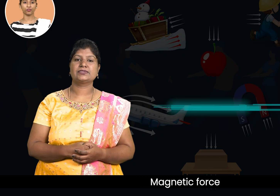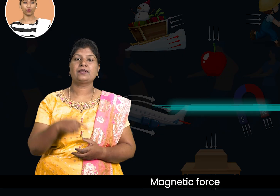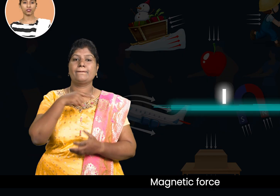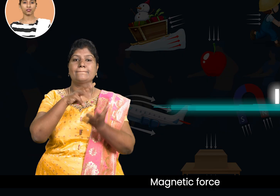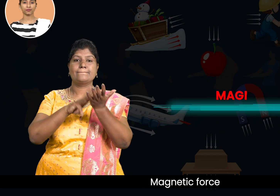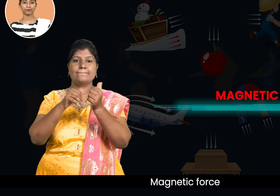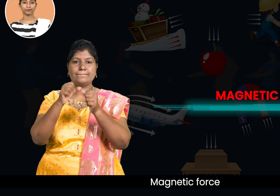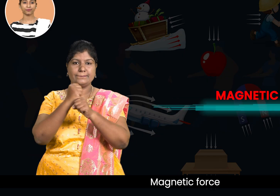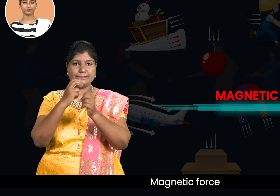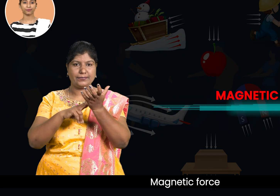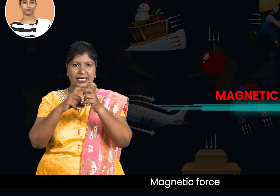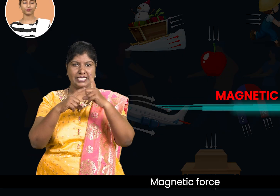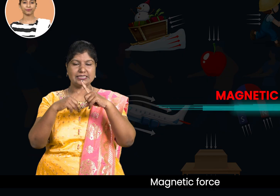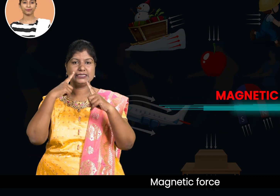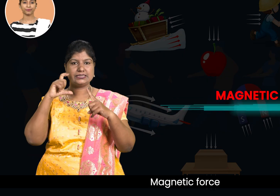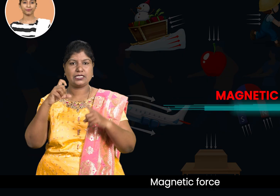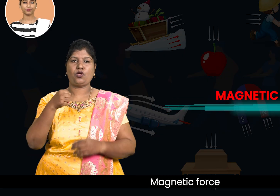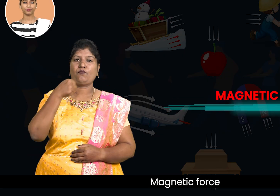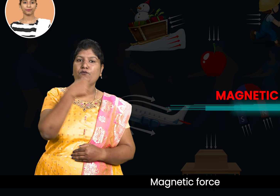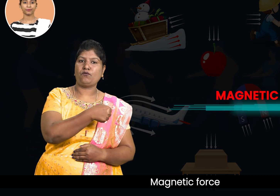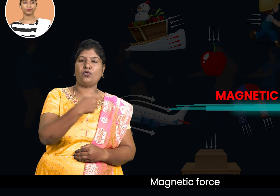Magnetic force.